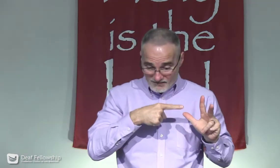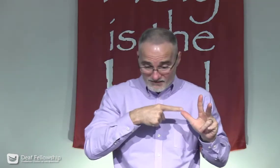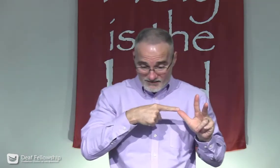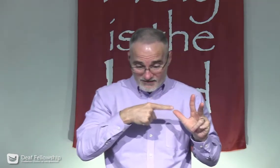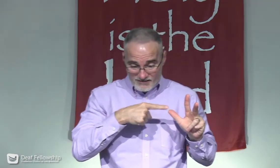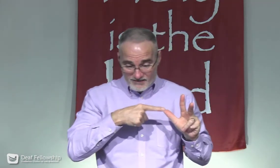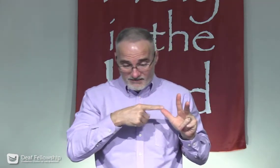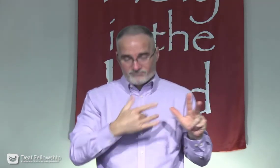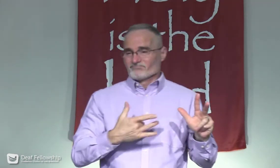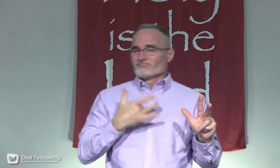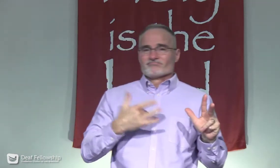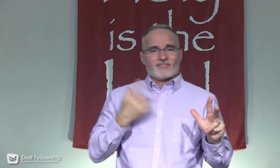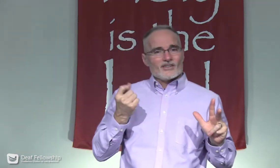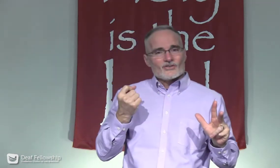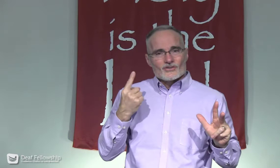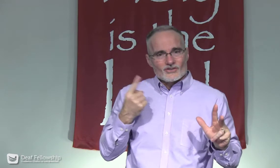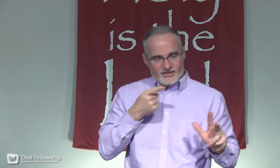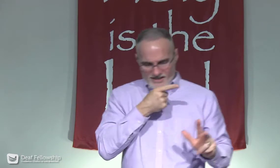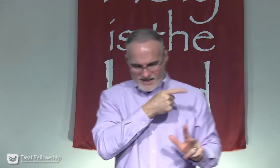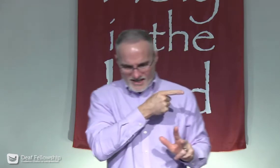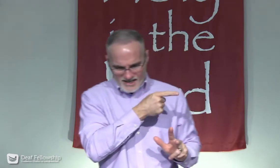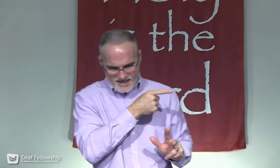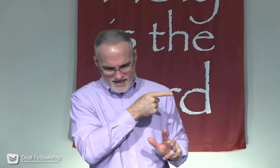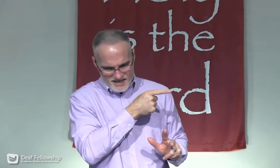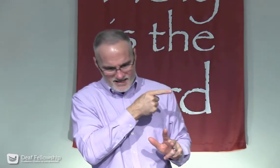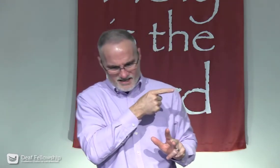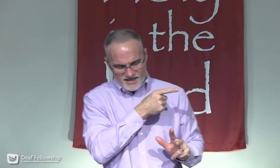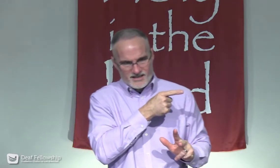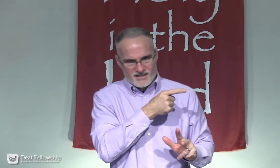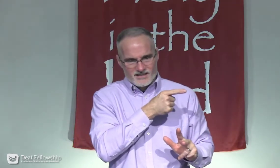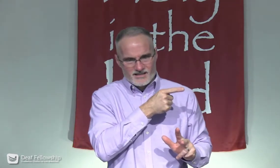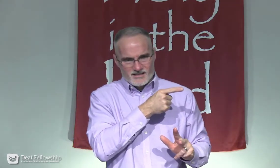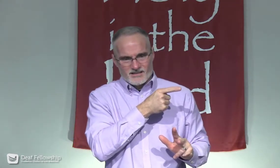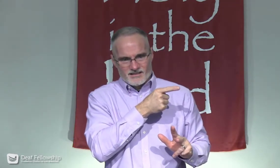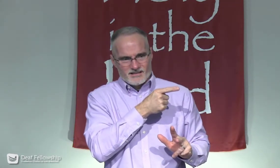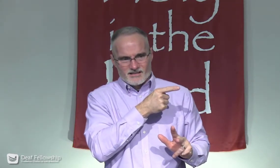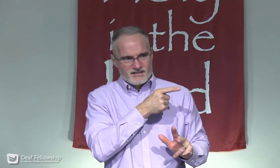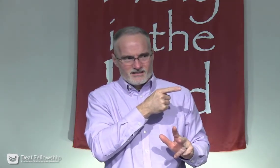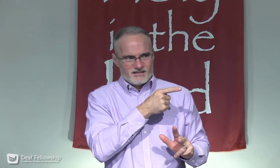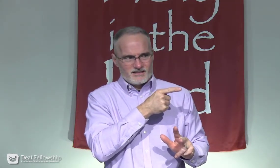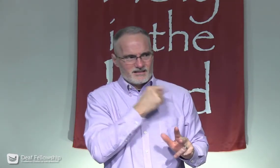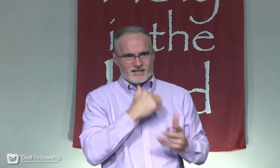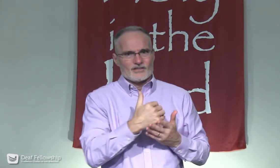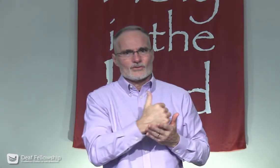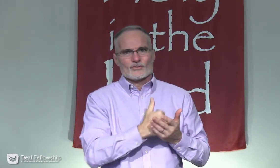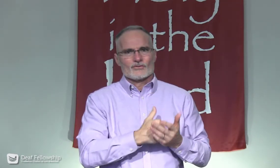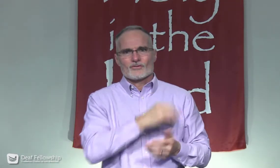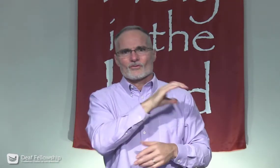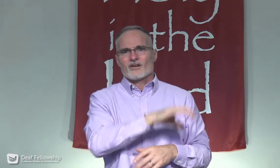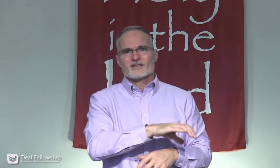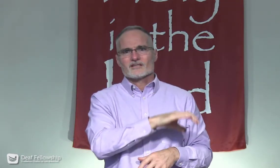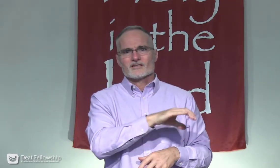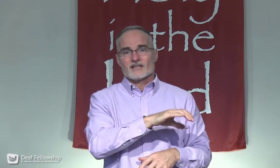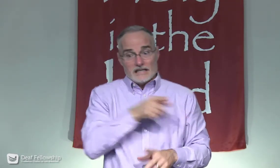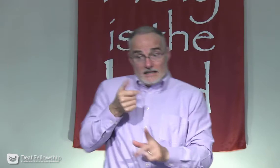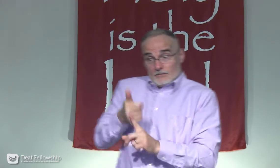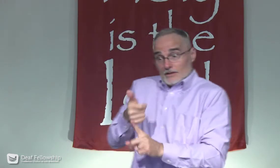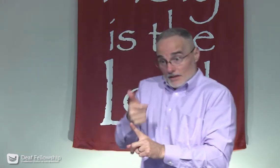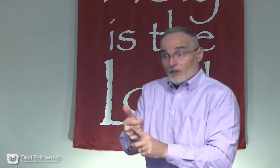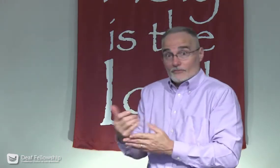Somehow, and exactly how we don't know, but somehow that guy understood that Jesus